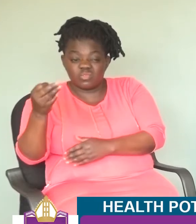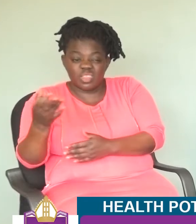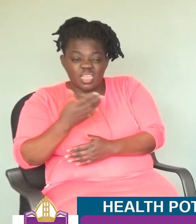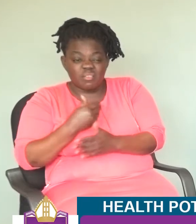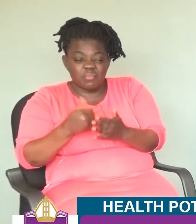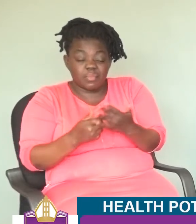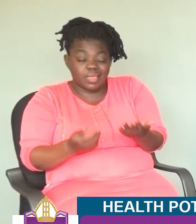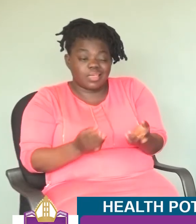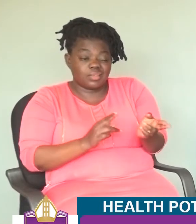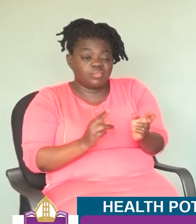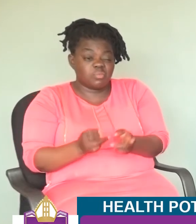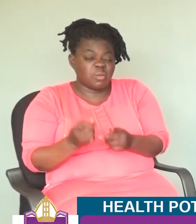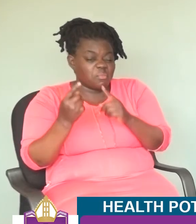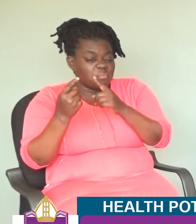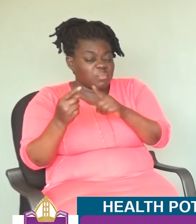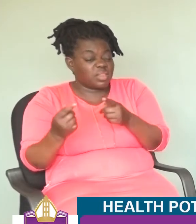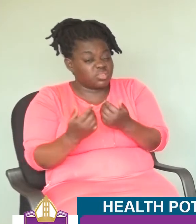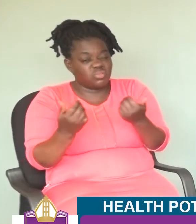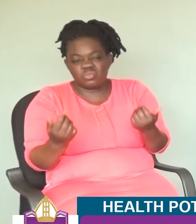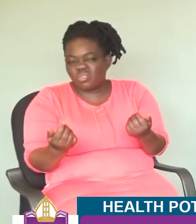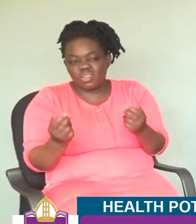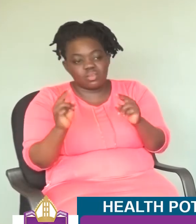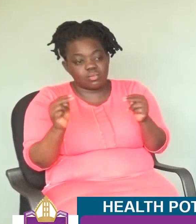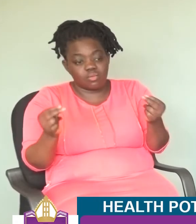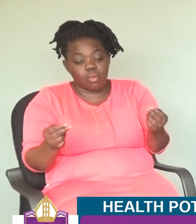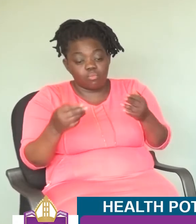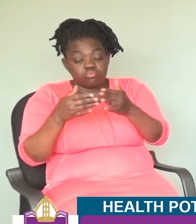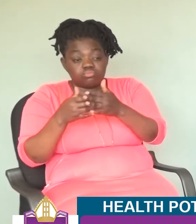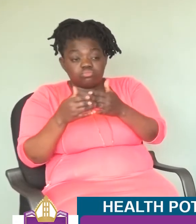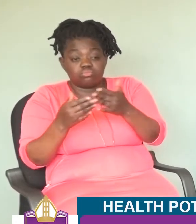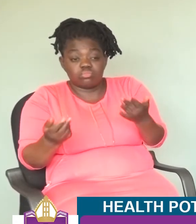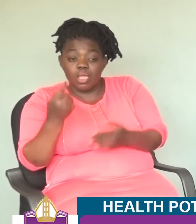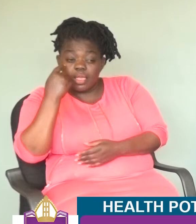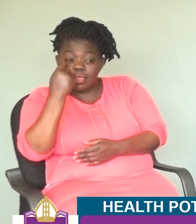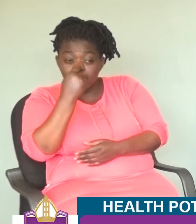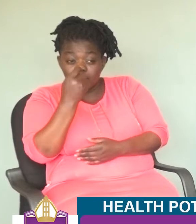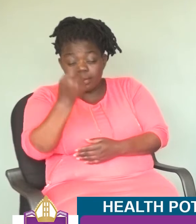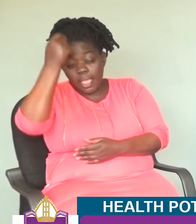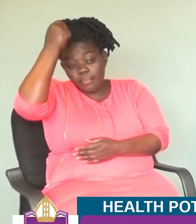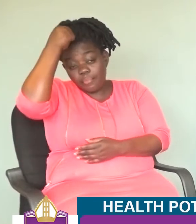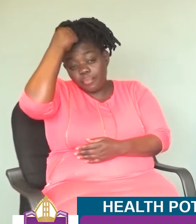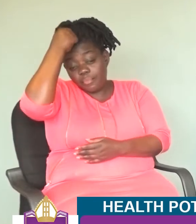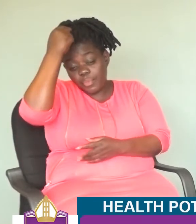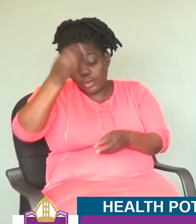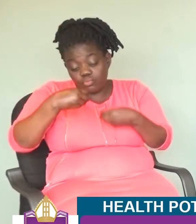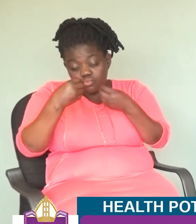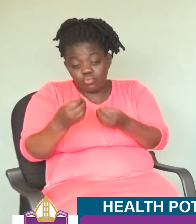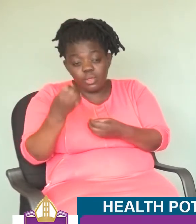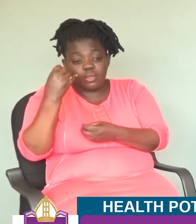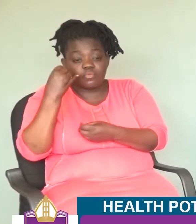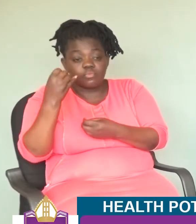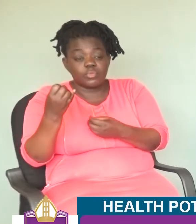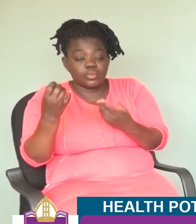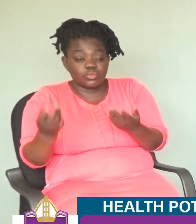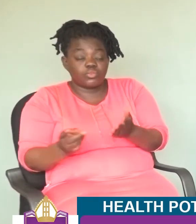really not normal for children. So when children are born with that, it blocks the light, as I said earlier, the brain is the information to be able to